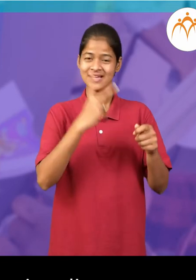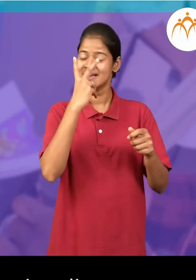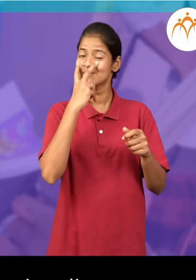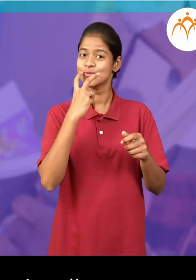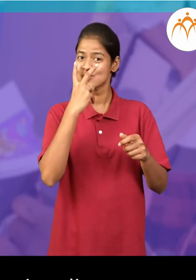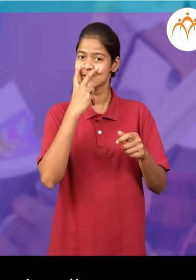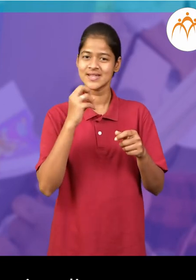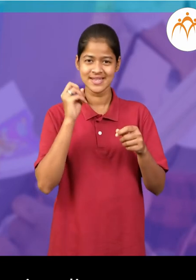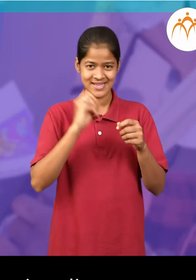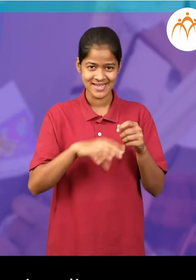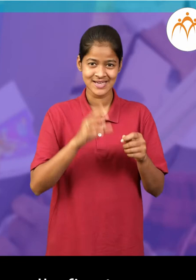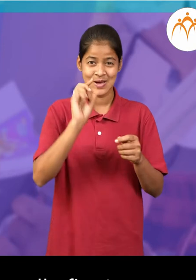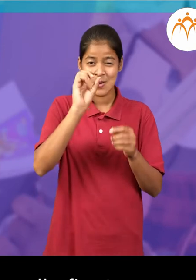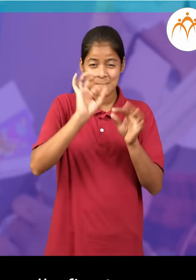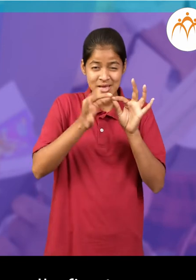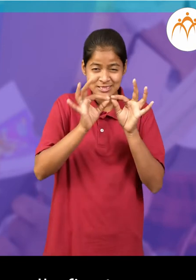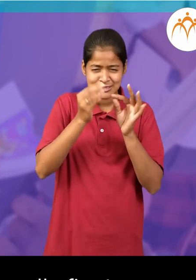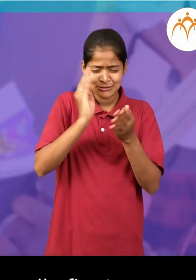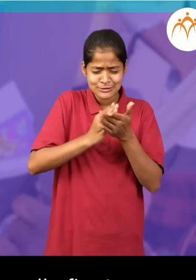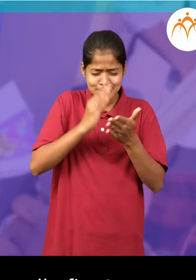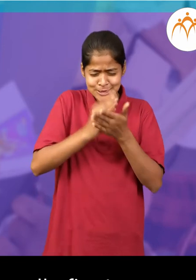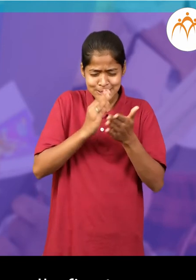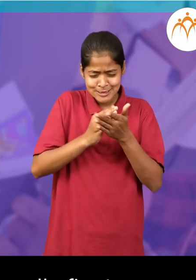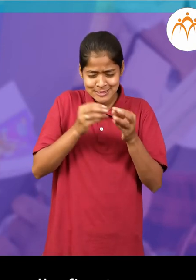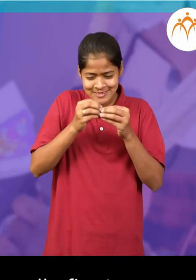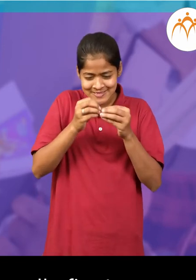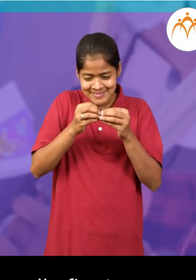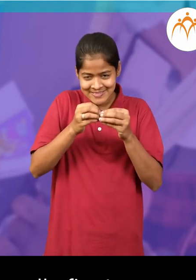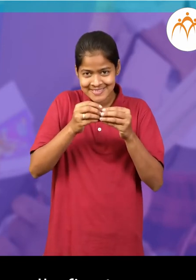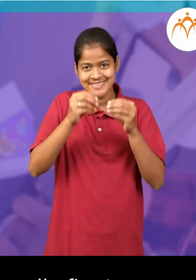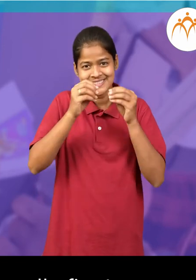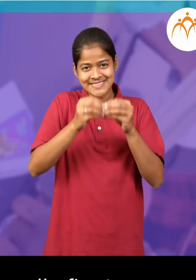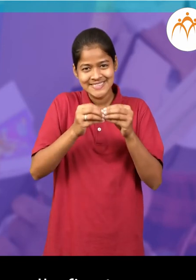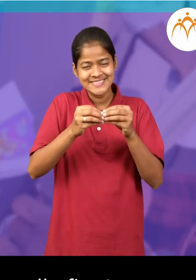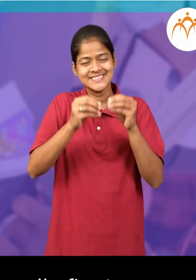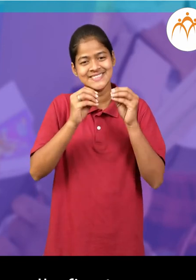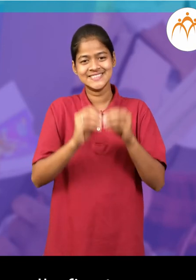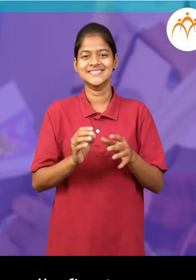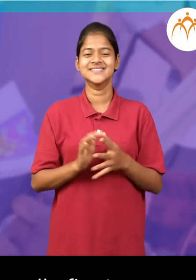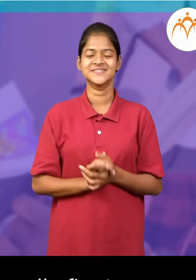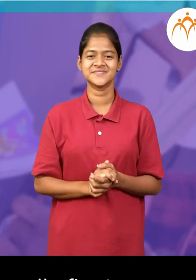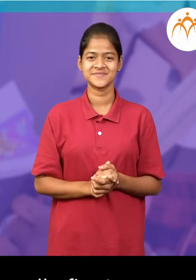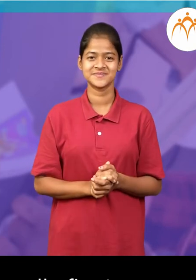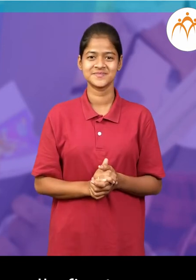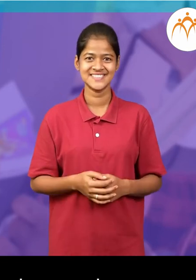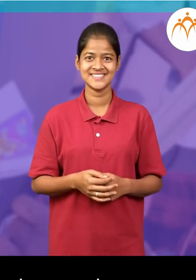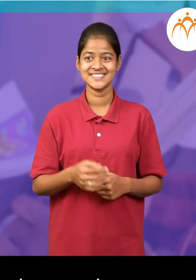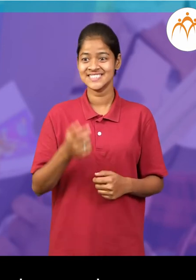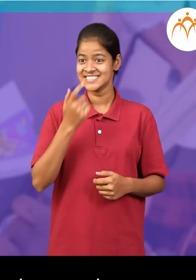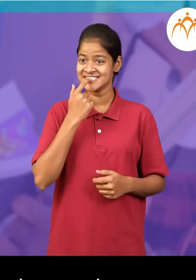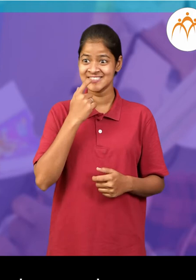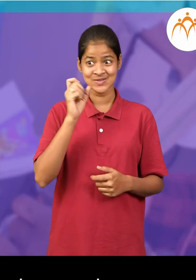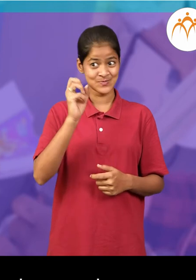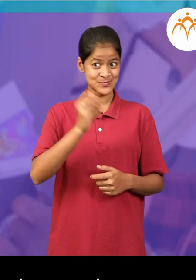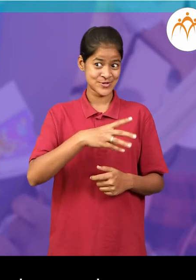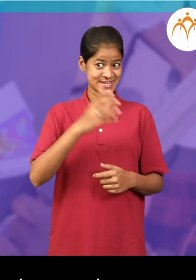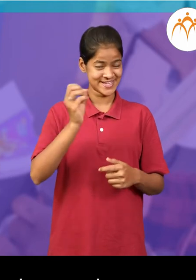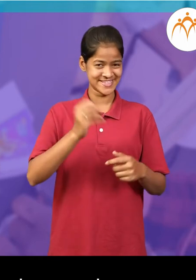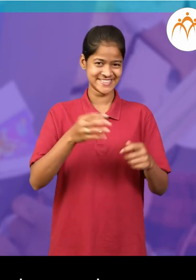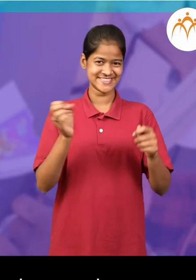line. Clean and chop them really fine. Puffed rice and a